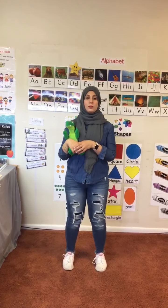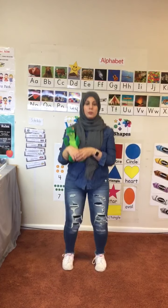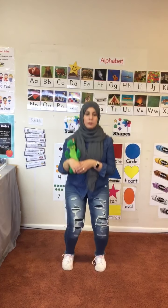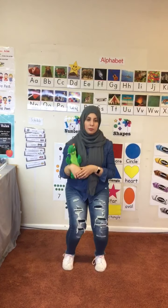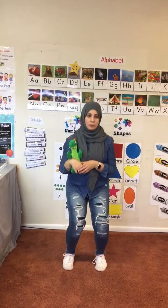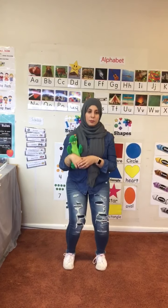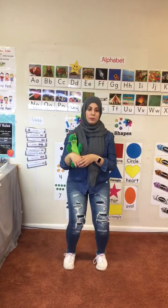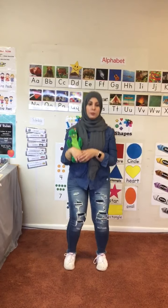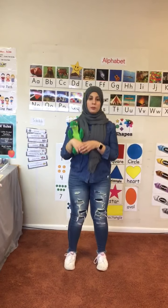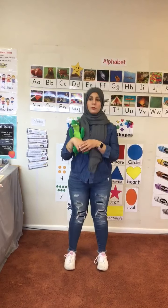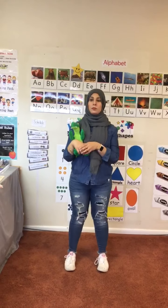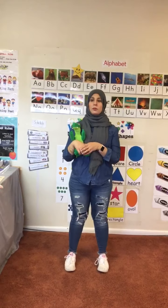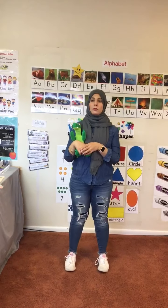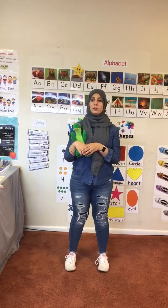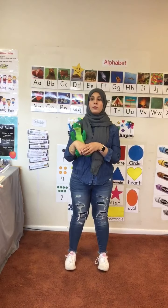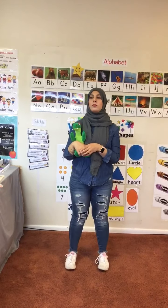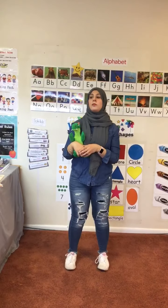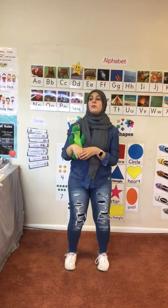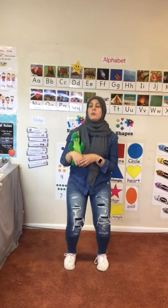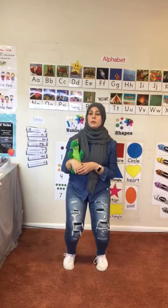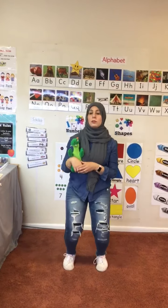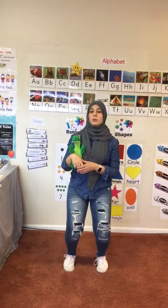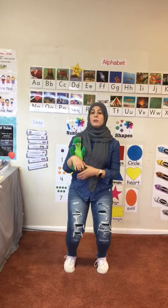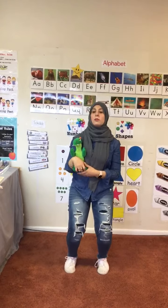and down, up and down.